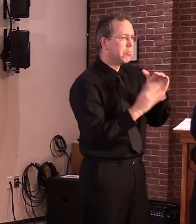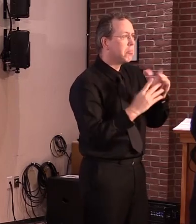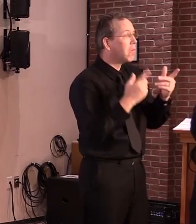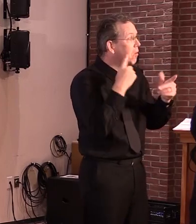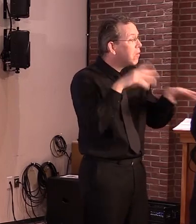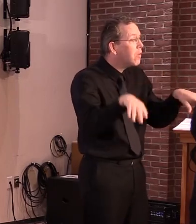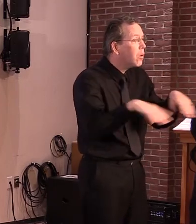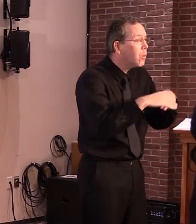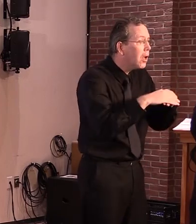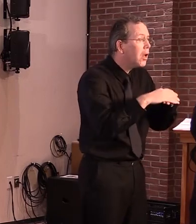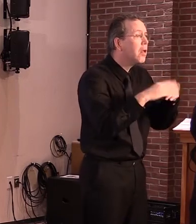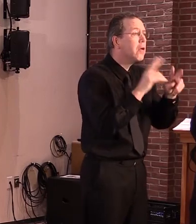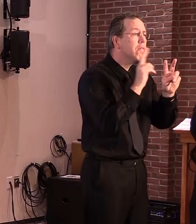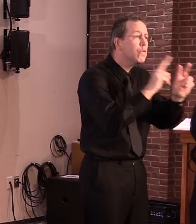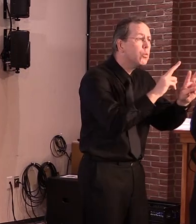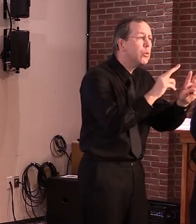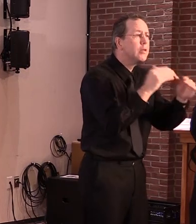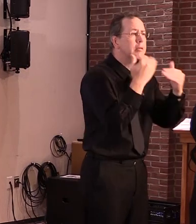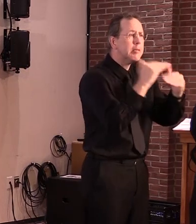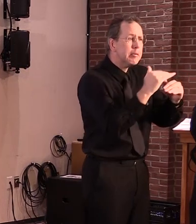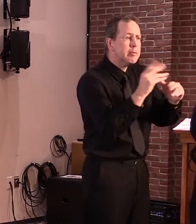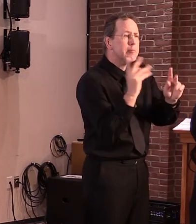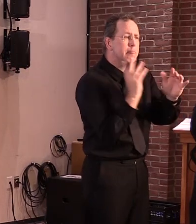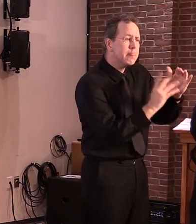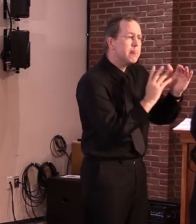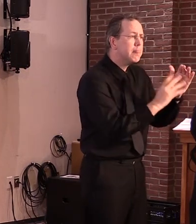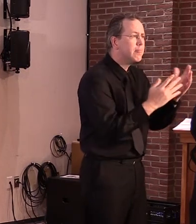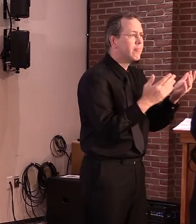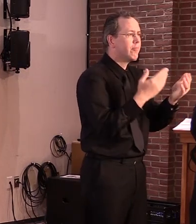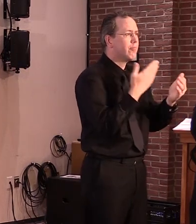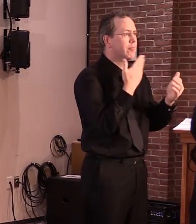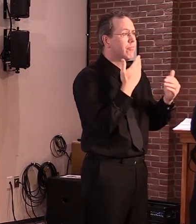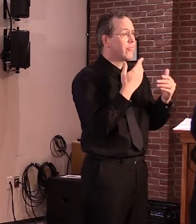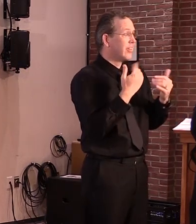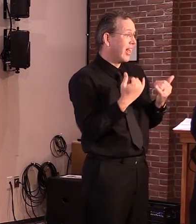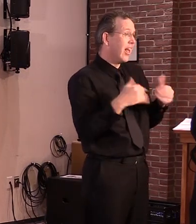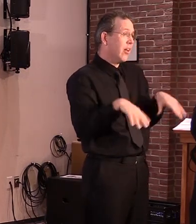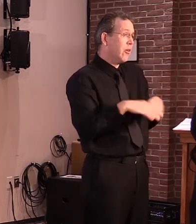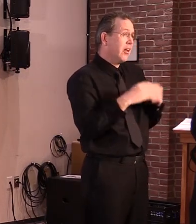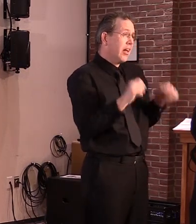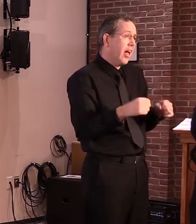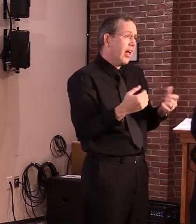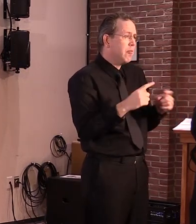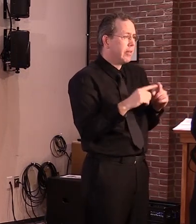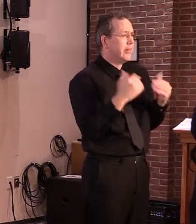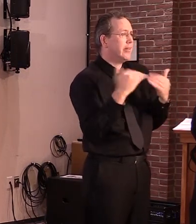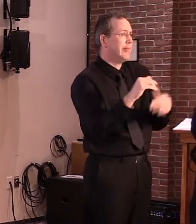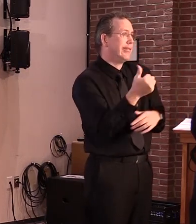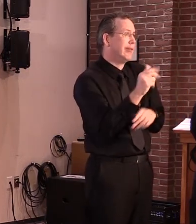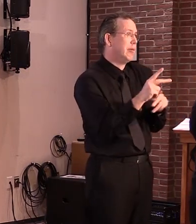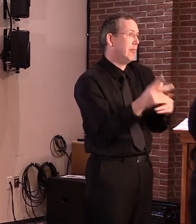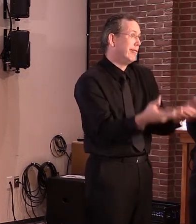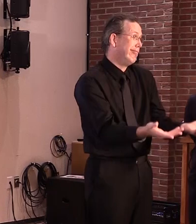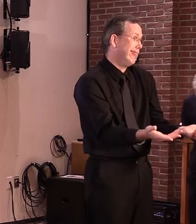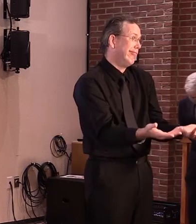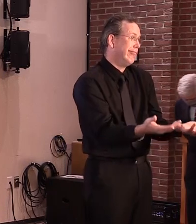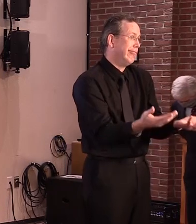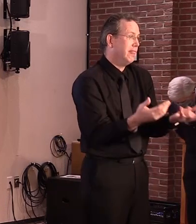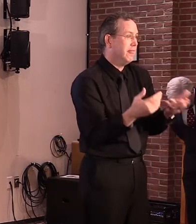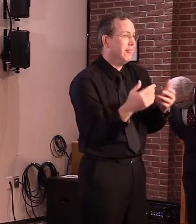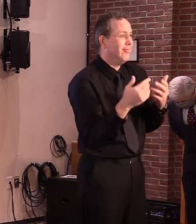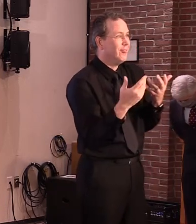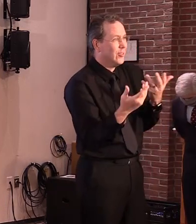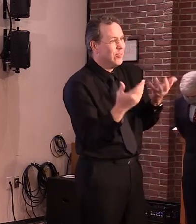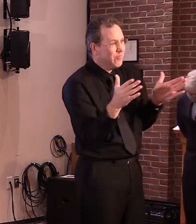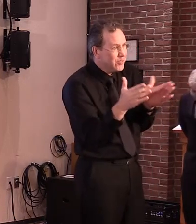will allow a little bit larger wedding. Some of the travel into the state is problematic right now. And again, when